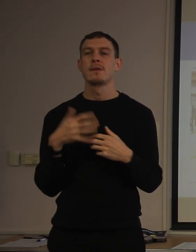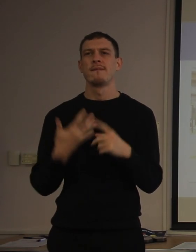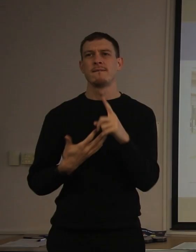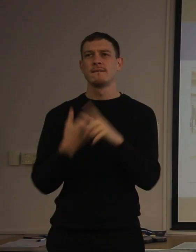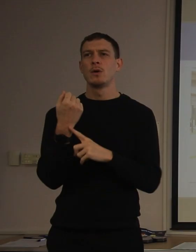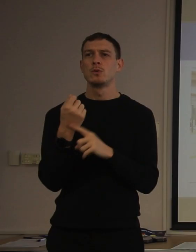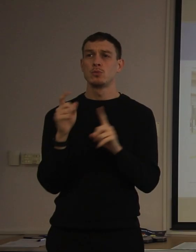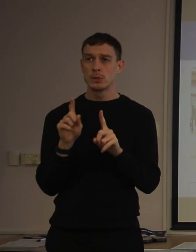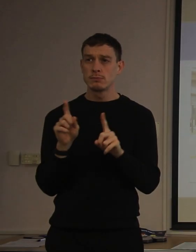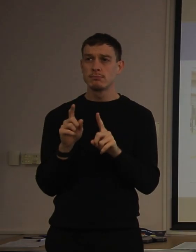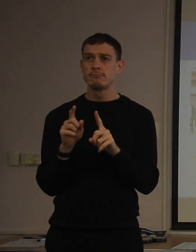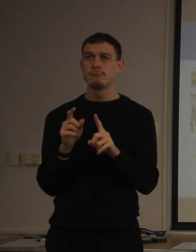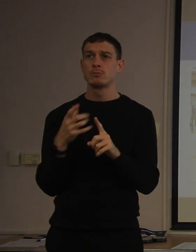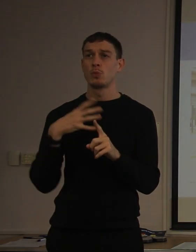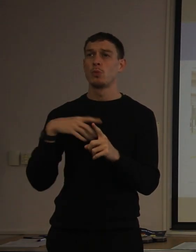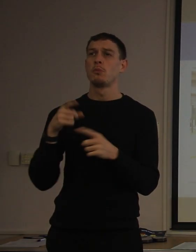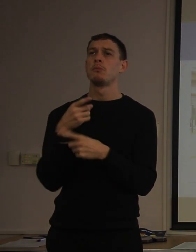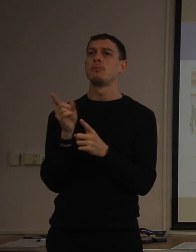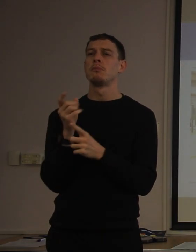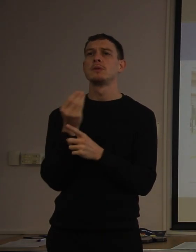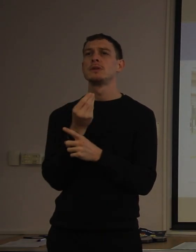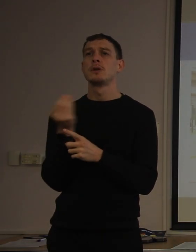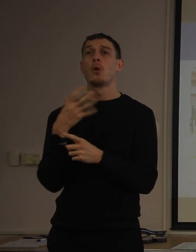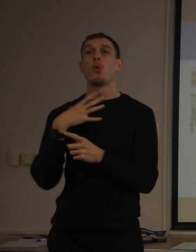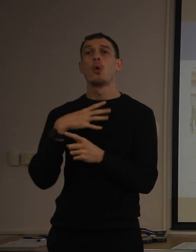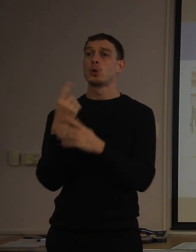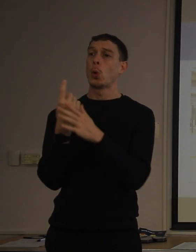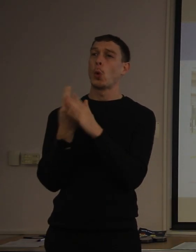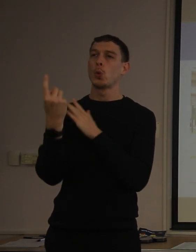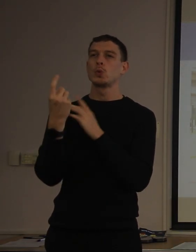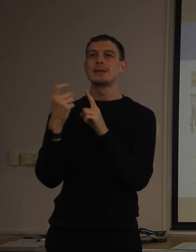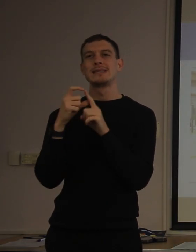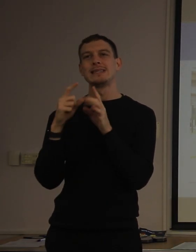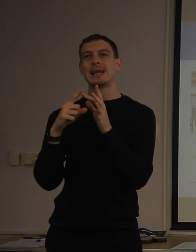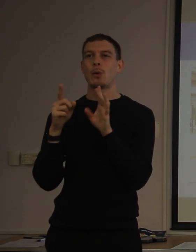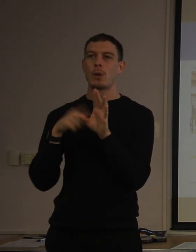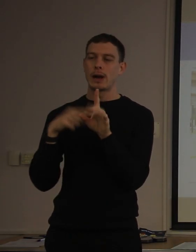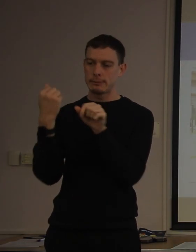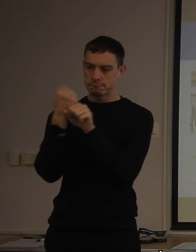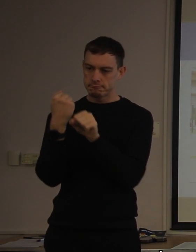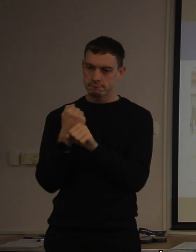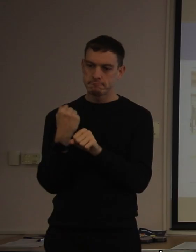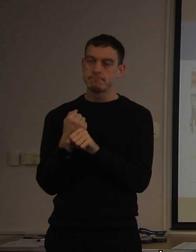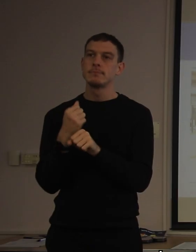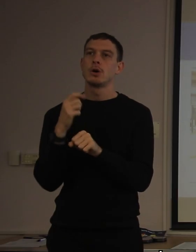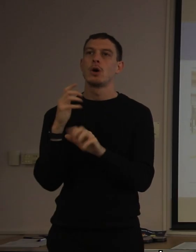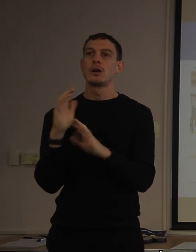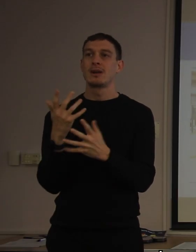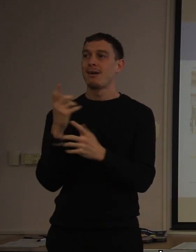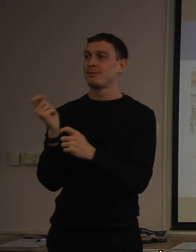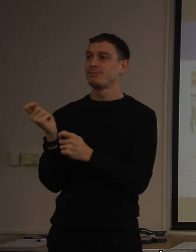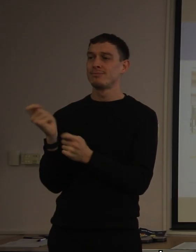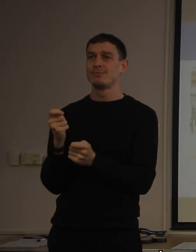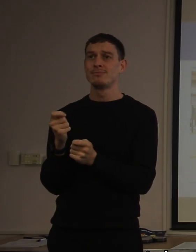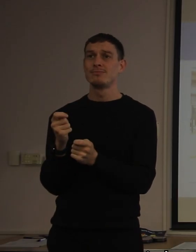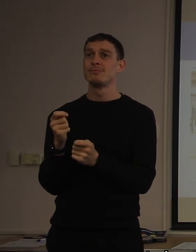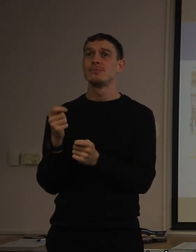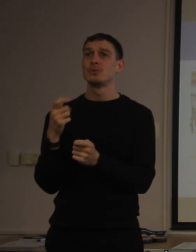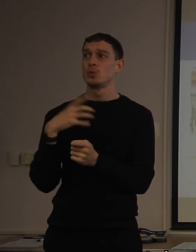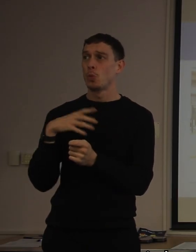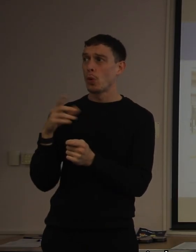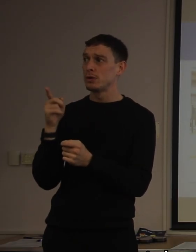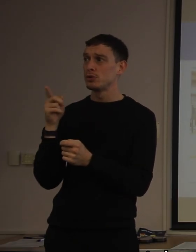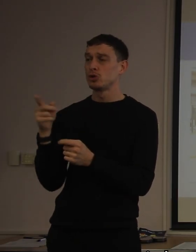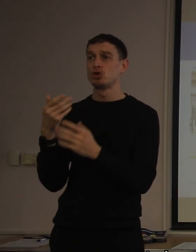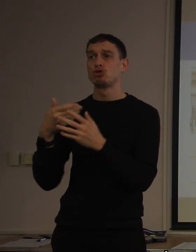people really want to do their own DIY. Either they can't get a tradesperson in because it's an absolute